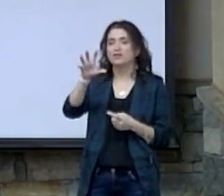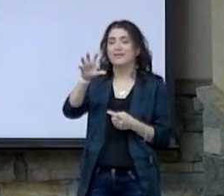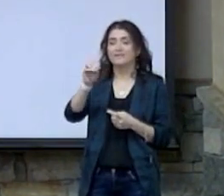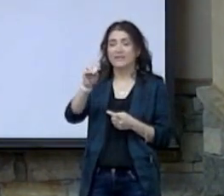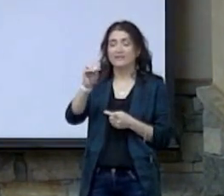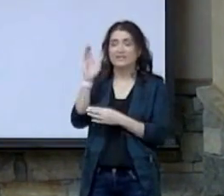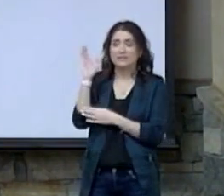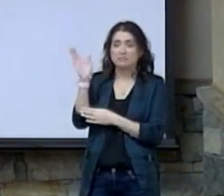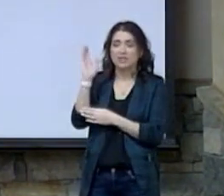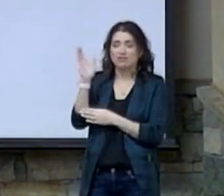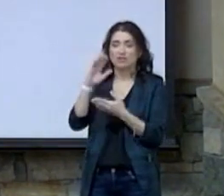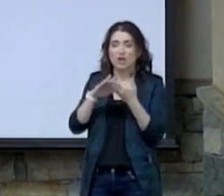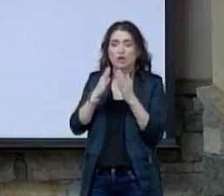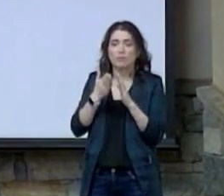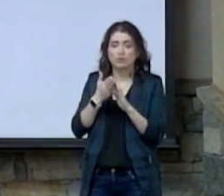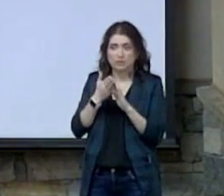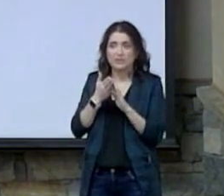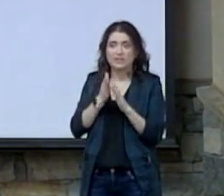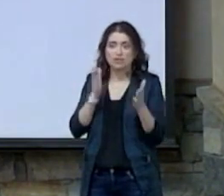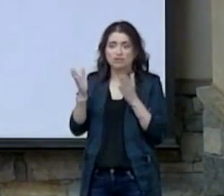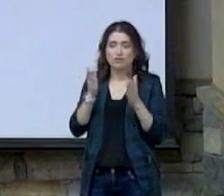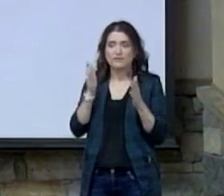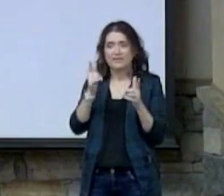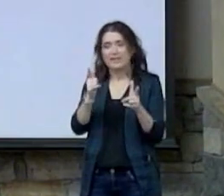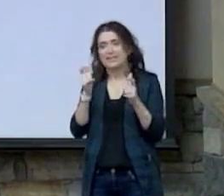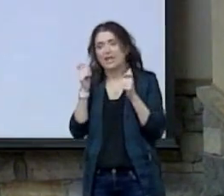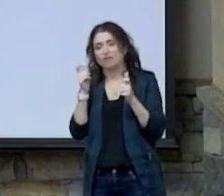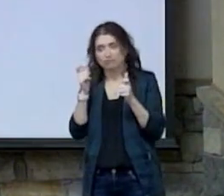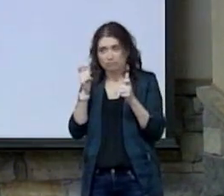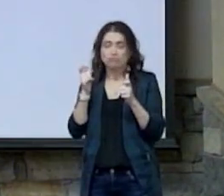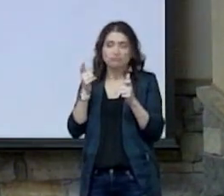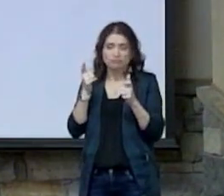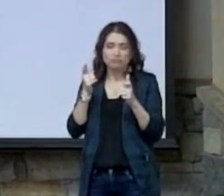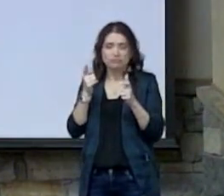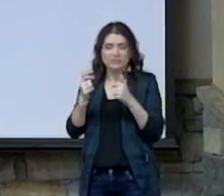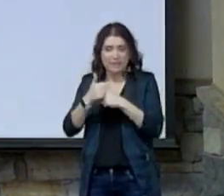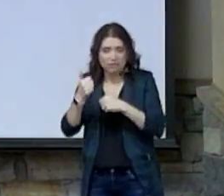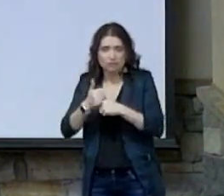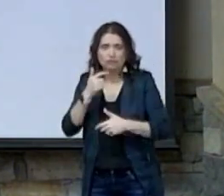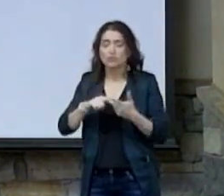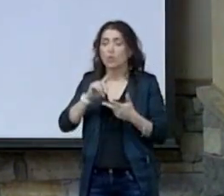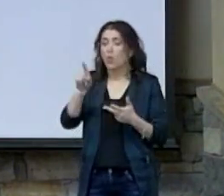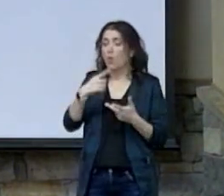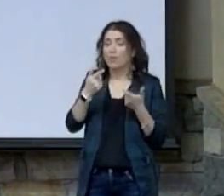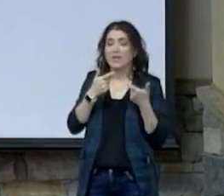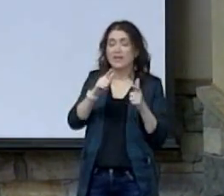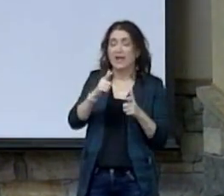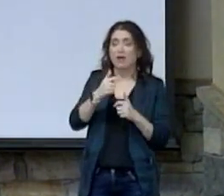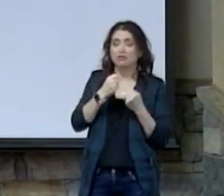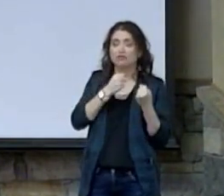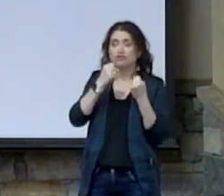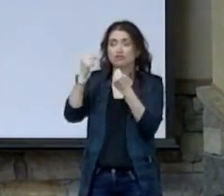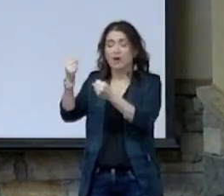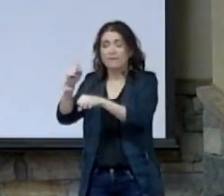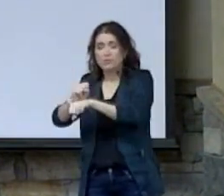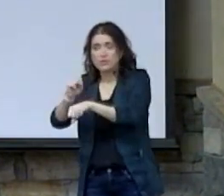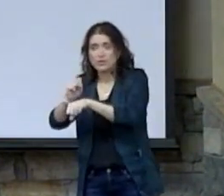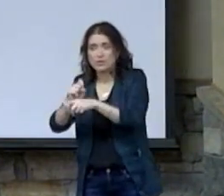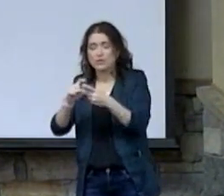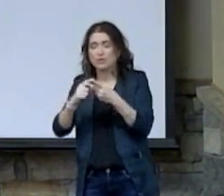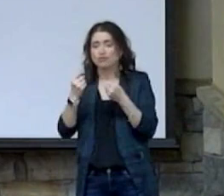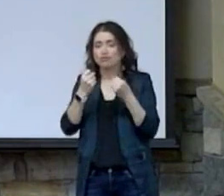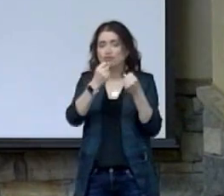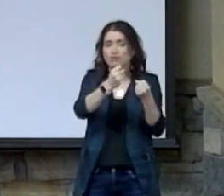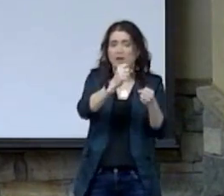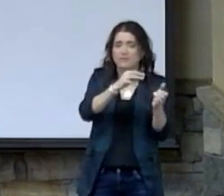community service on the dangers of speeding. He was only allowed to drive to work, to the doctor's office,